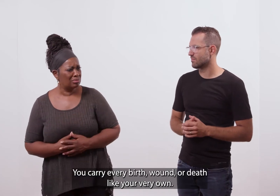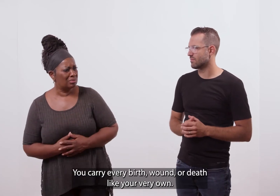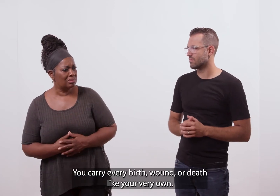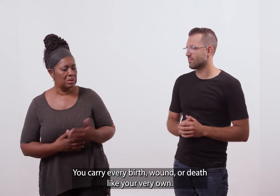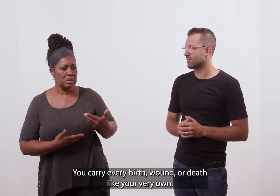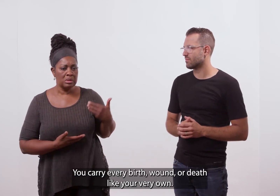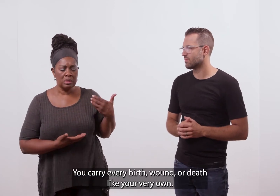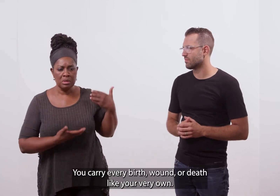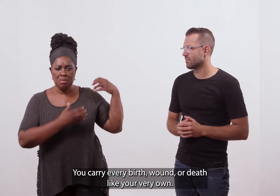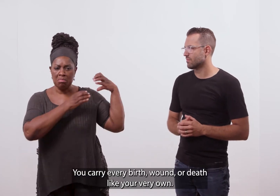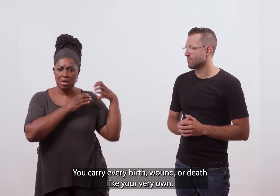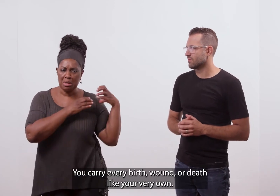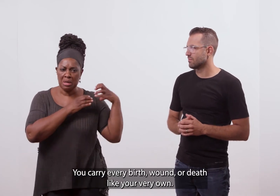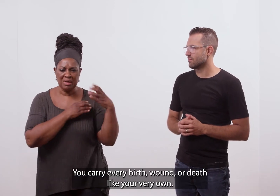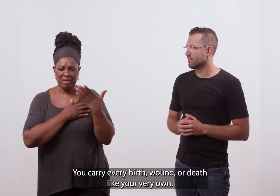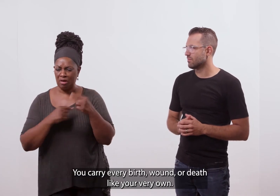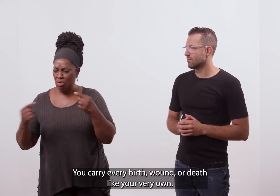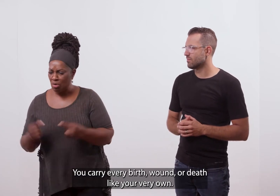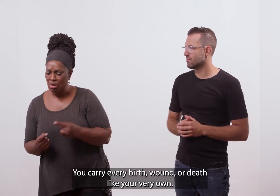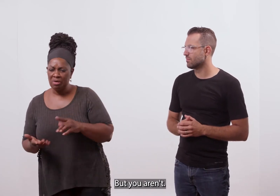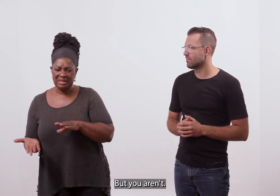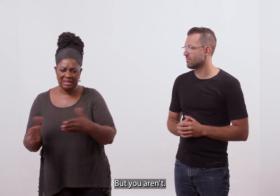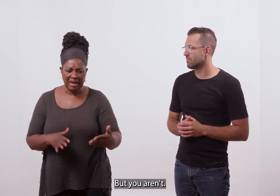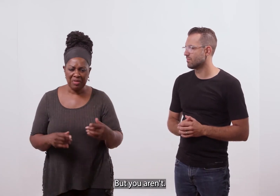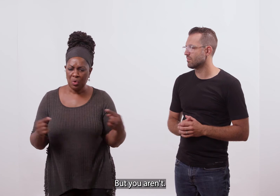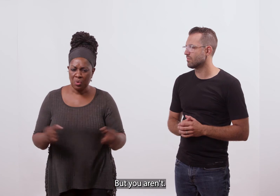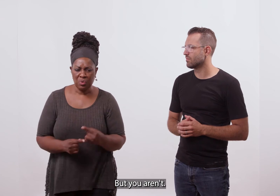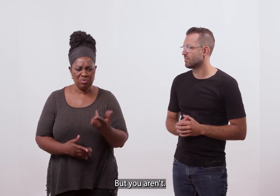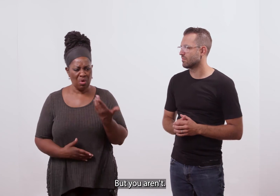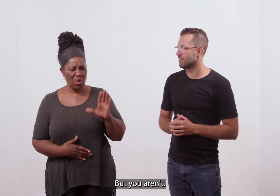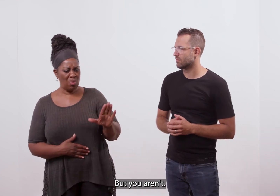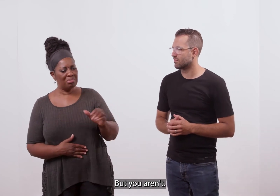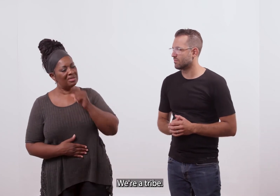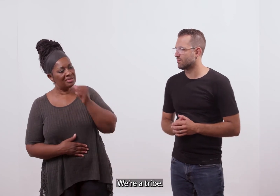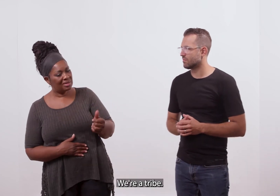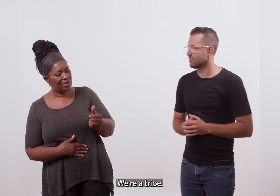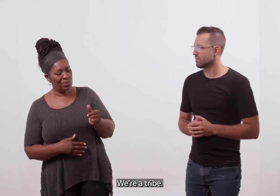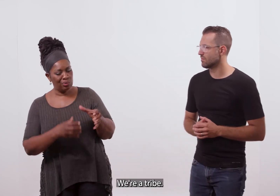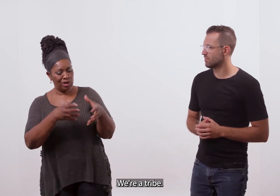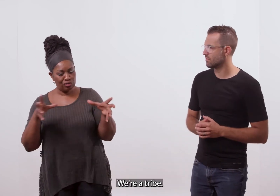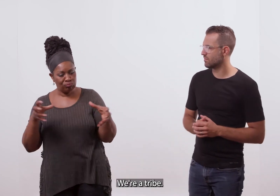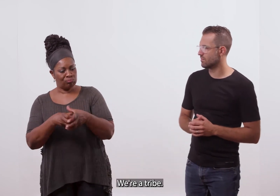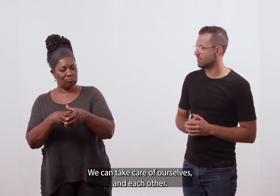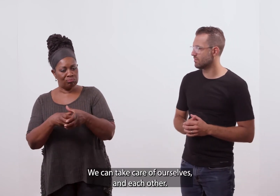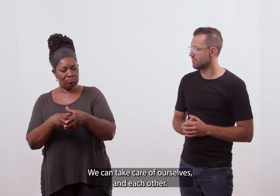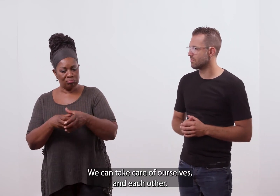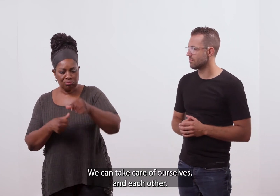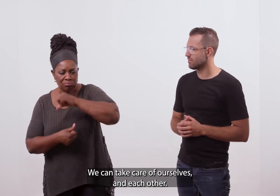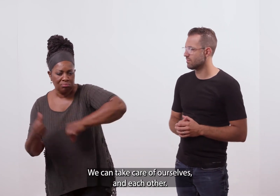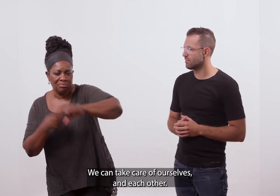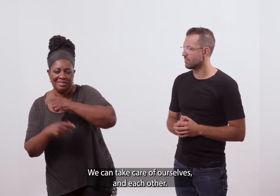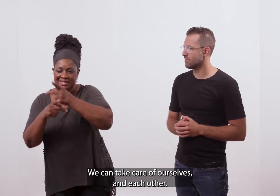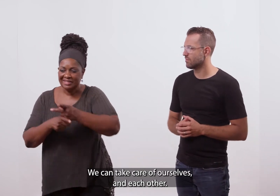every birth, wound, or death like your very own, but you aren't. We're a tribe. We can take care